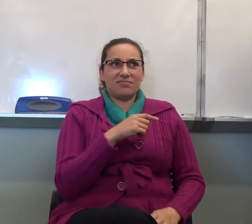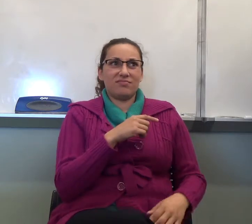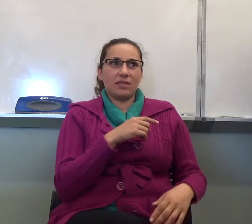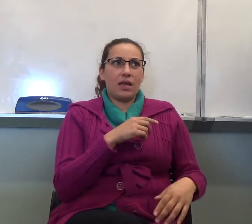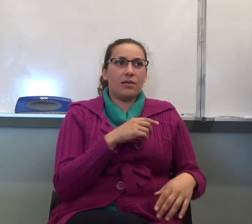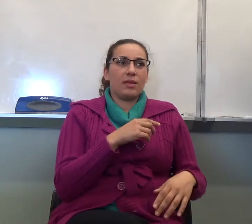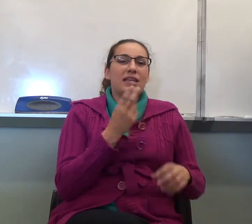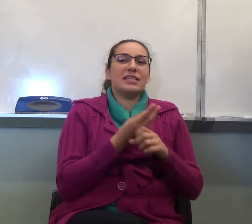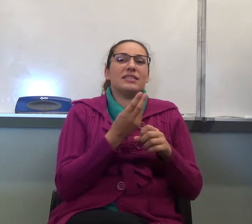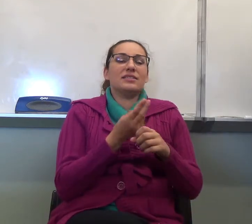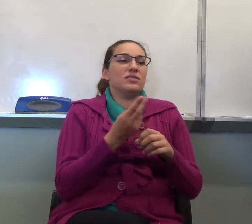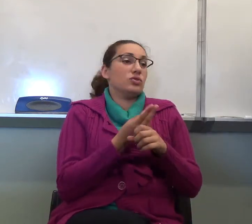put them on the number